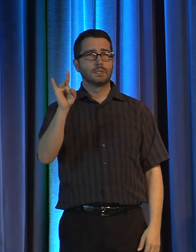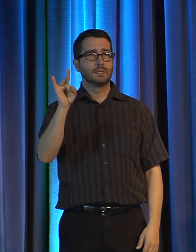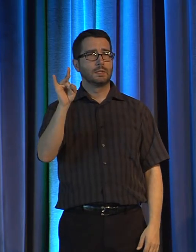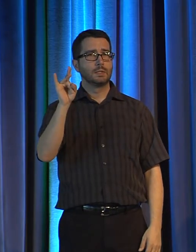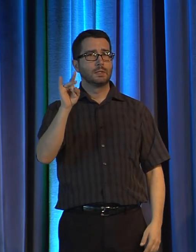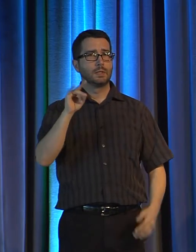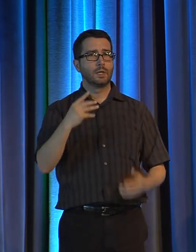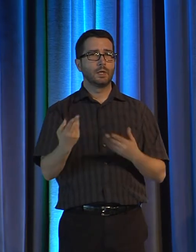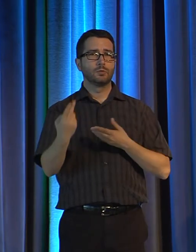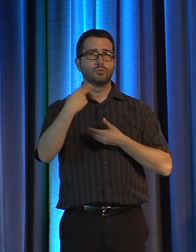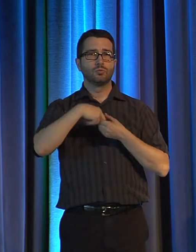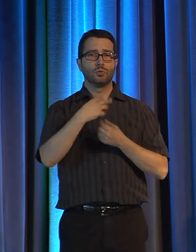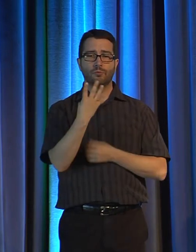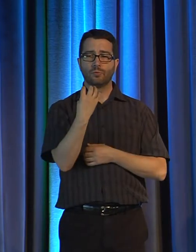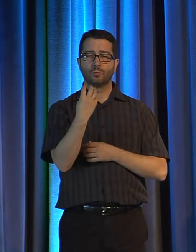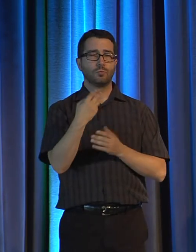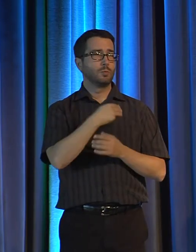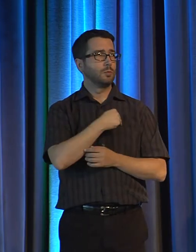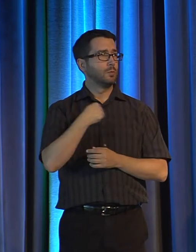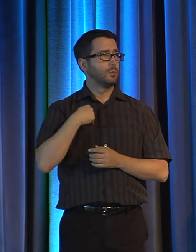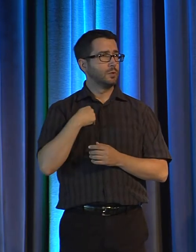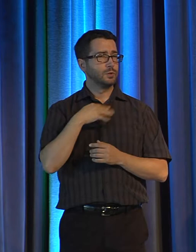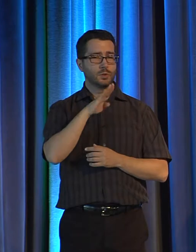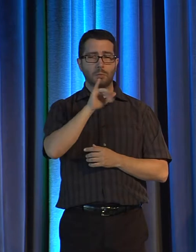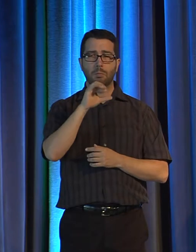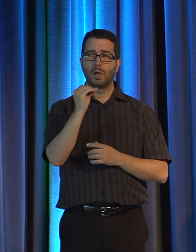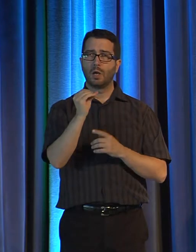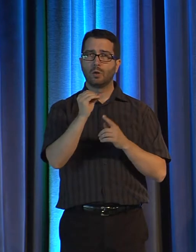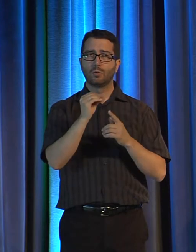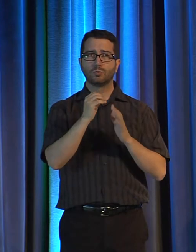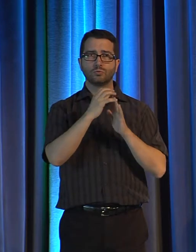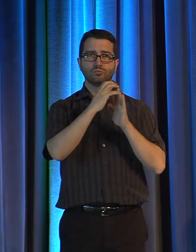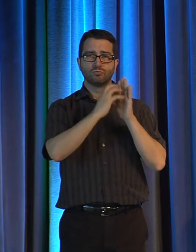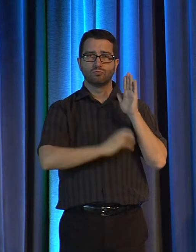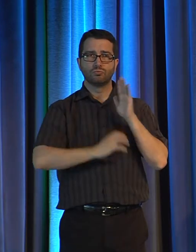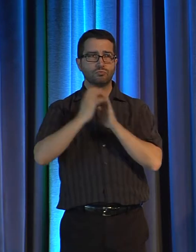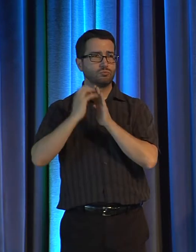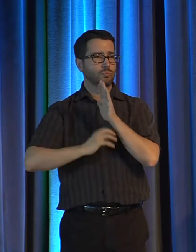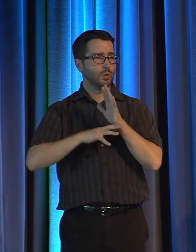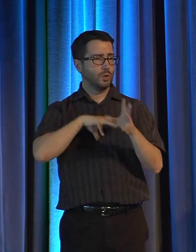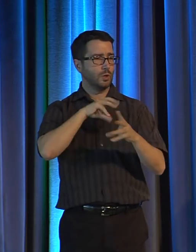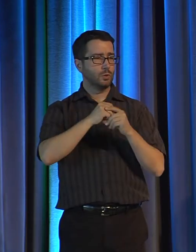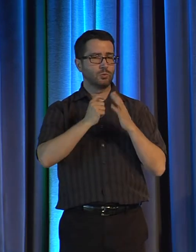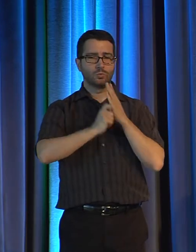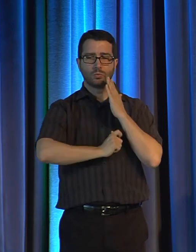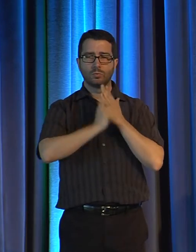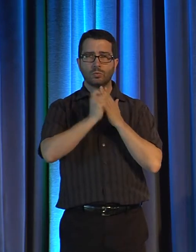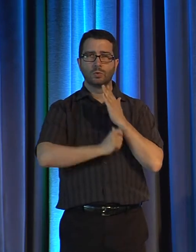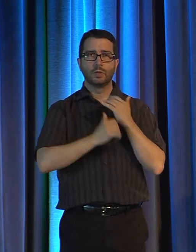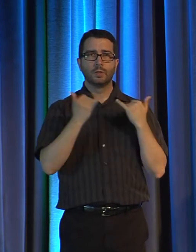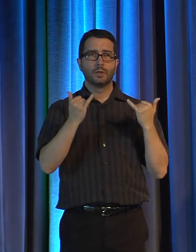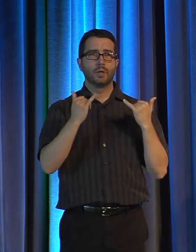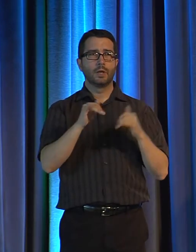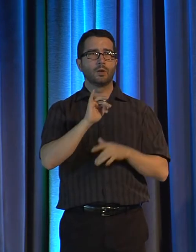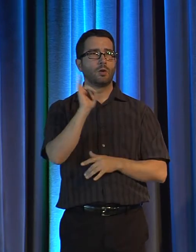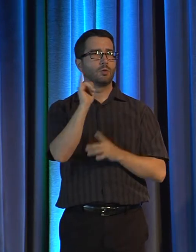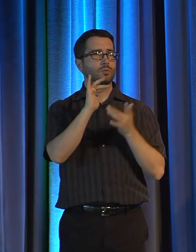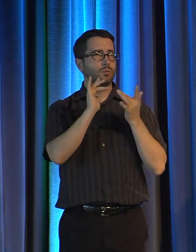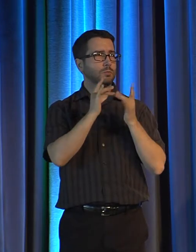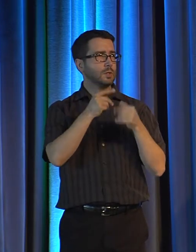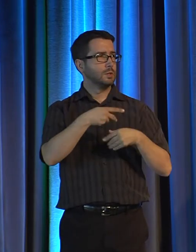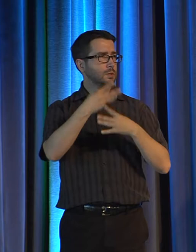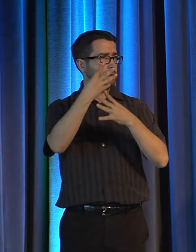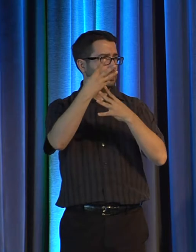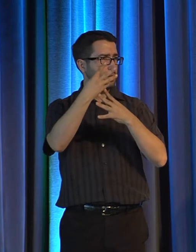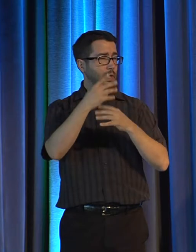members. Detailed bios of each of our members have been included in today's meeting package, and they can also be found on the website. I'd encourage you,